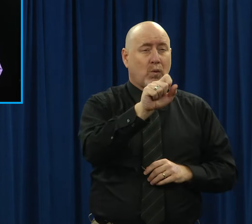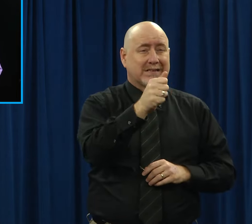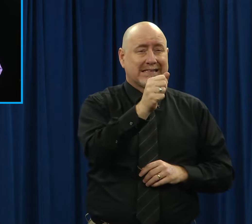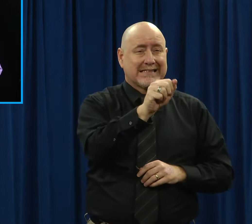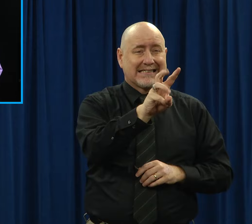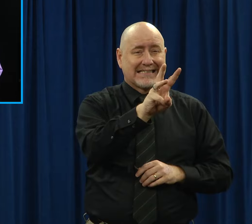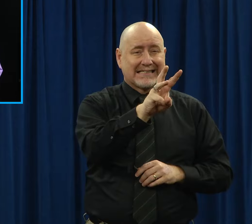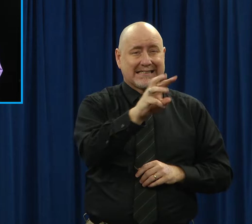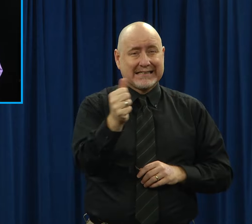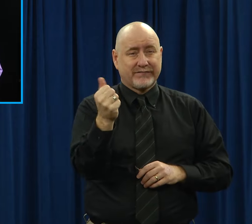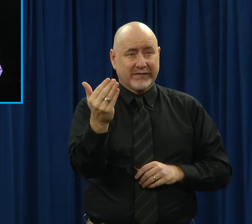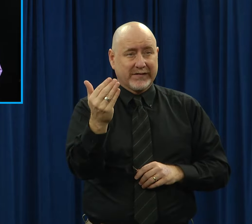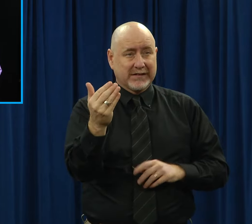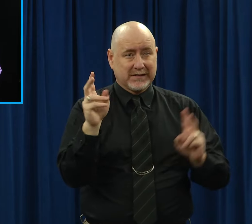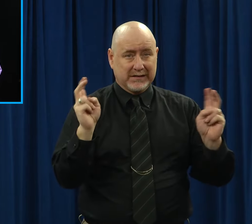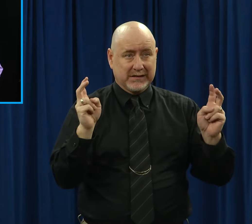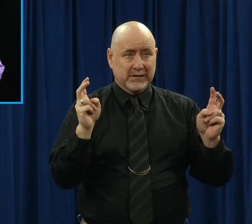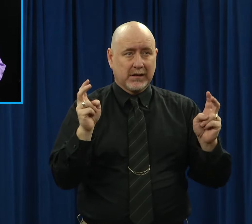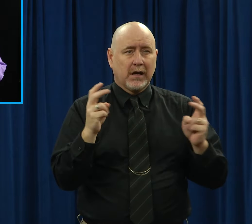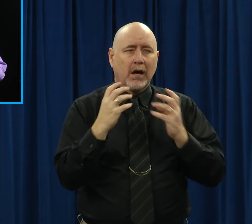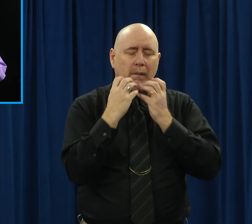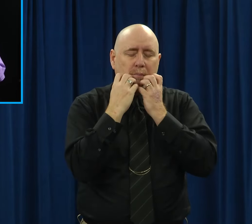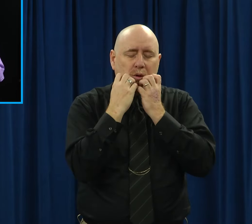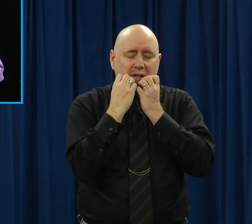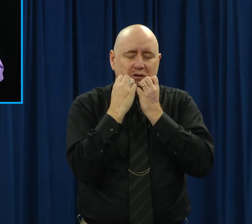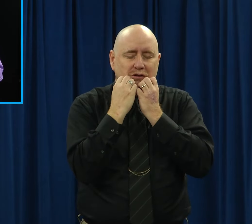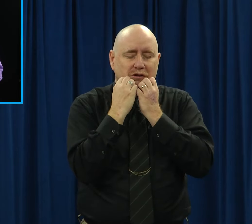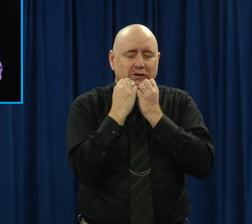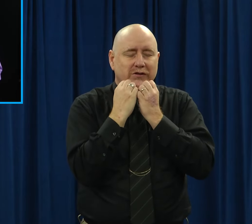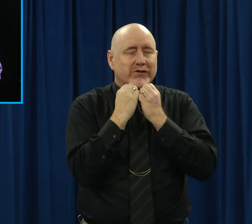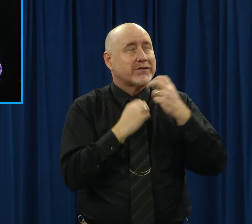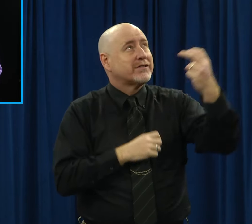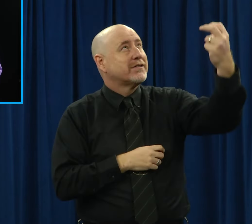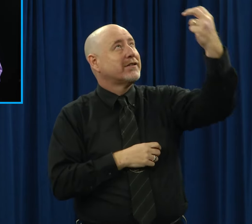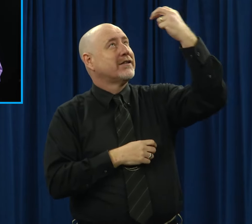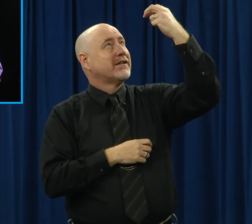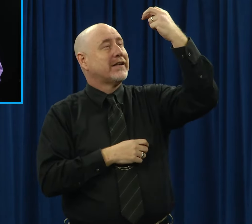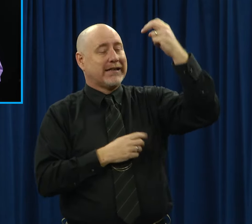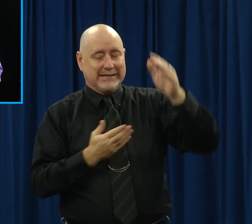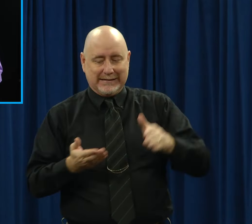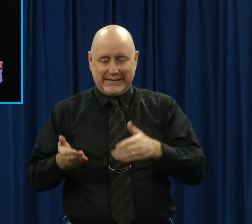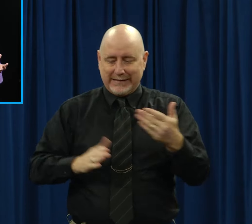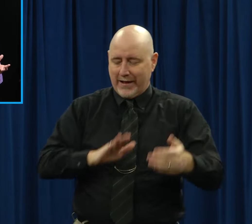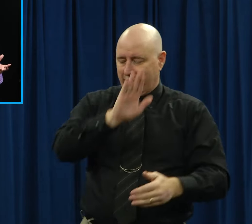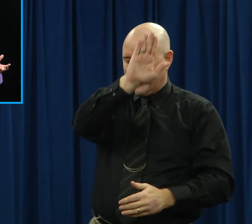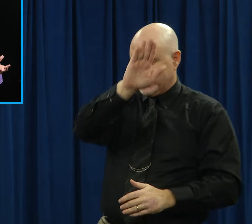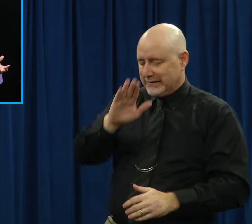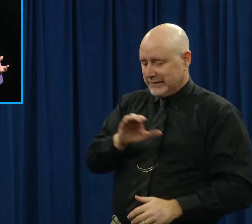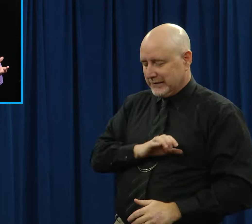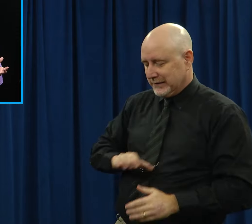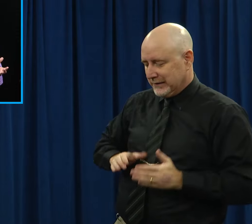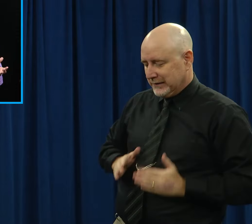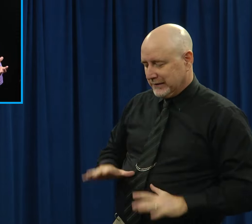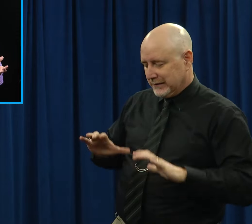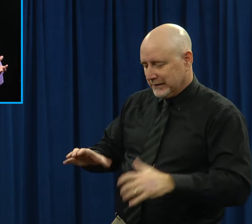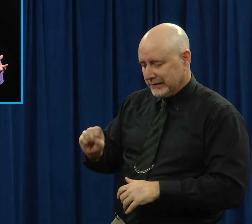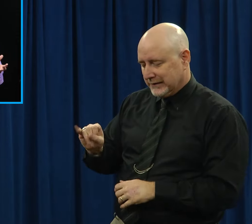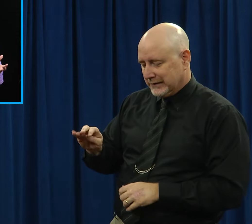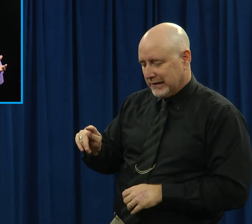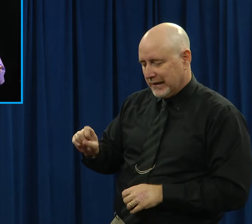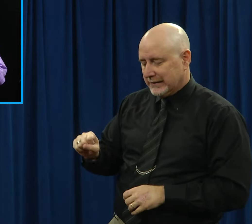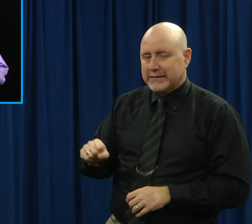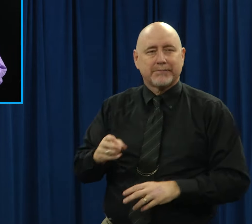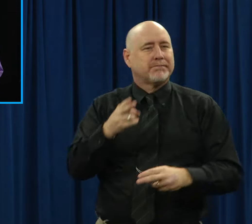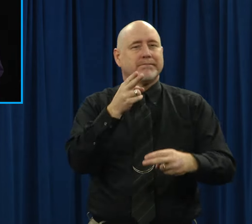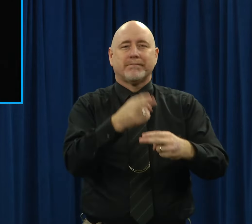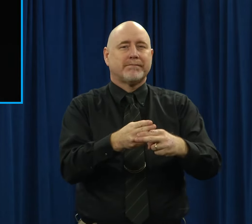know, Psalm 116 and verse 15 says, "Precious in the sight of the Lord is the death of His saints." Friends, I